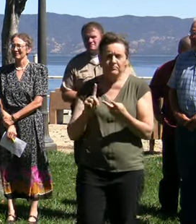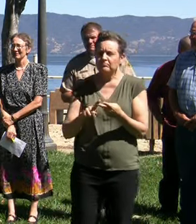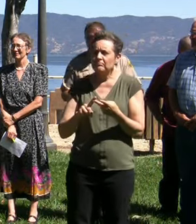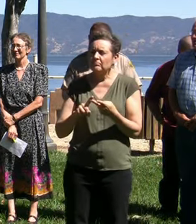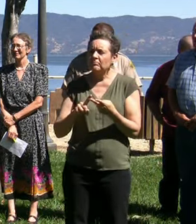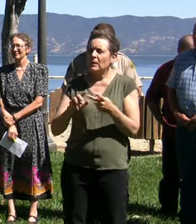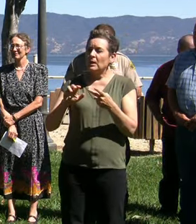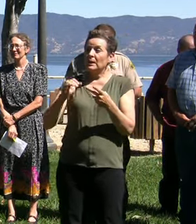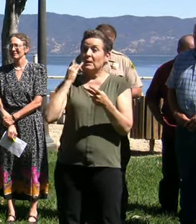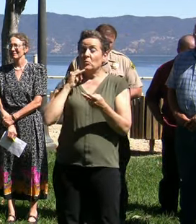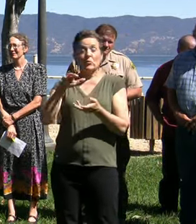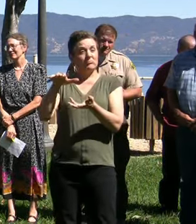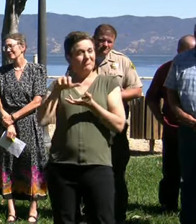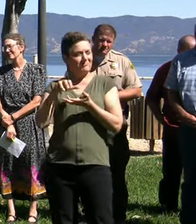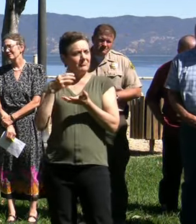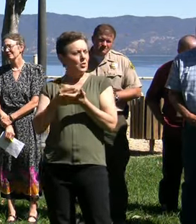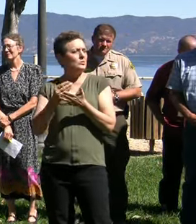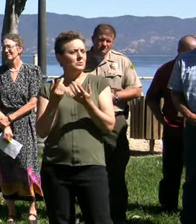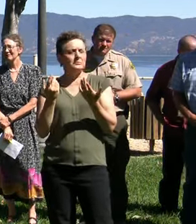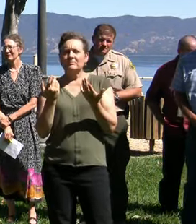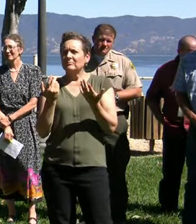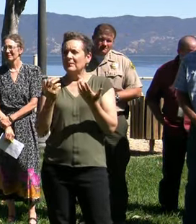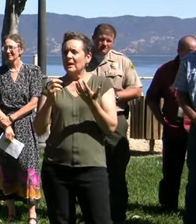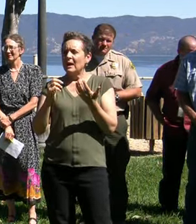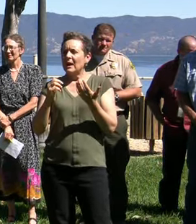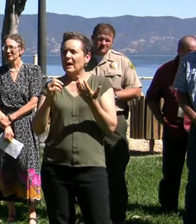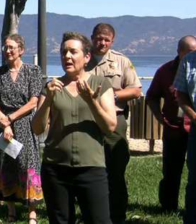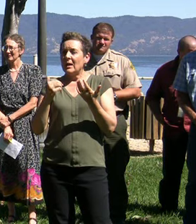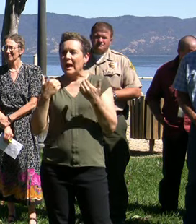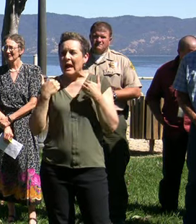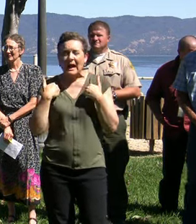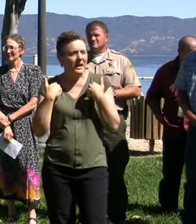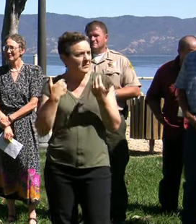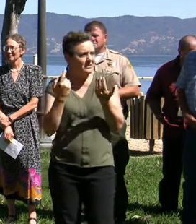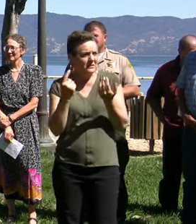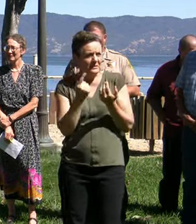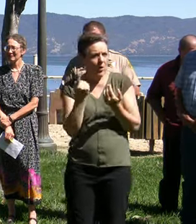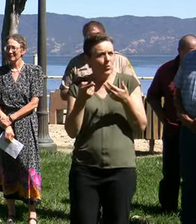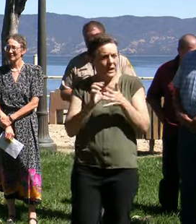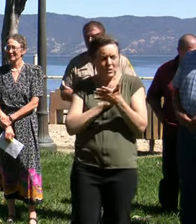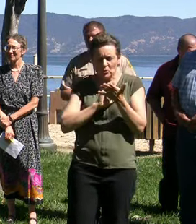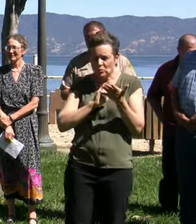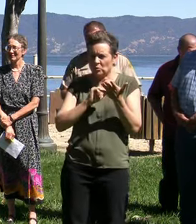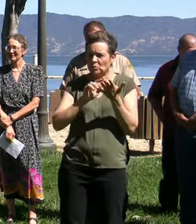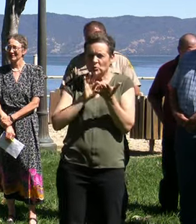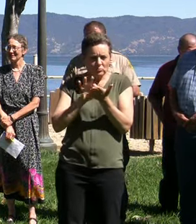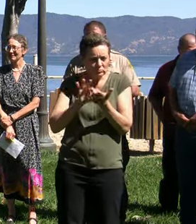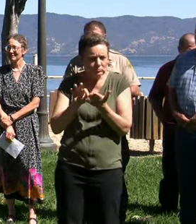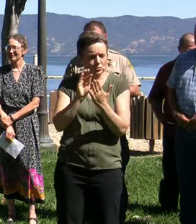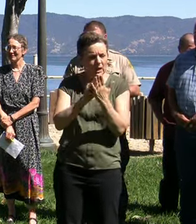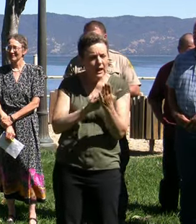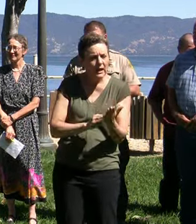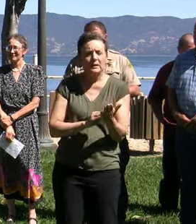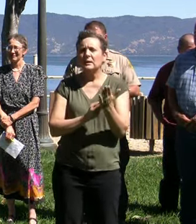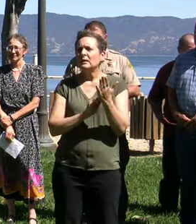how are the donations being, I guess, is there a database for all the donations? I understand like truckloads have been coming in,